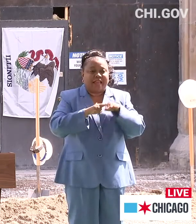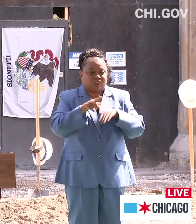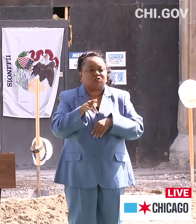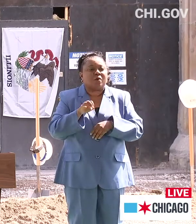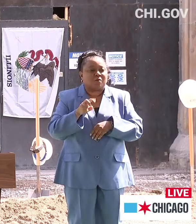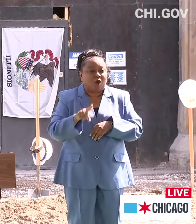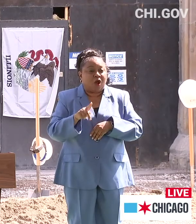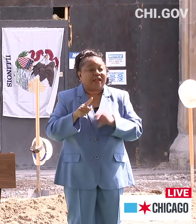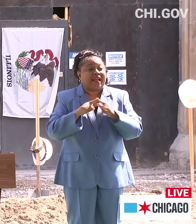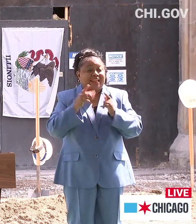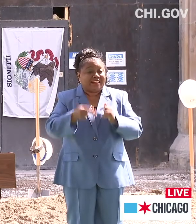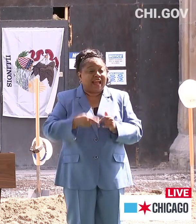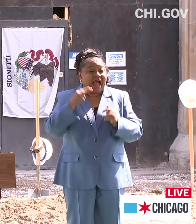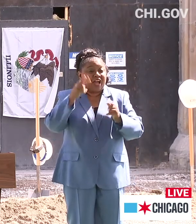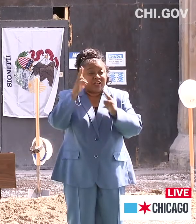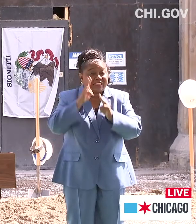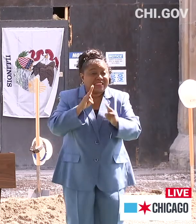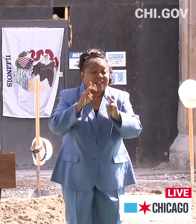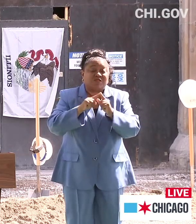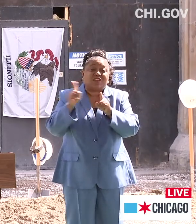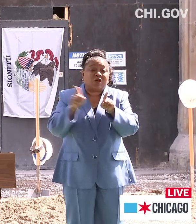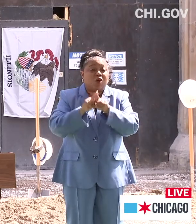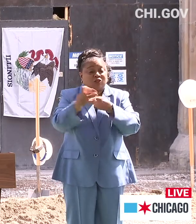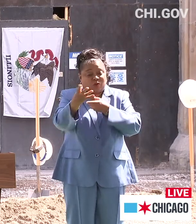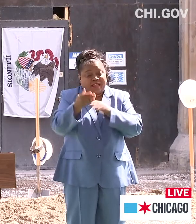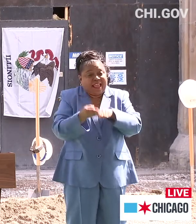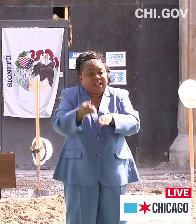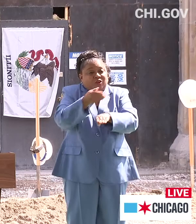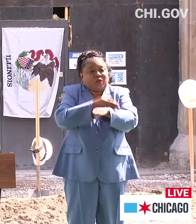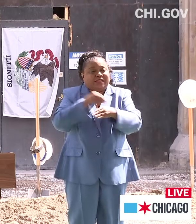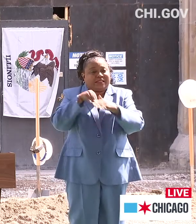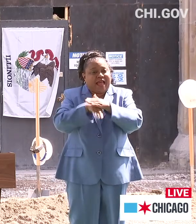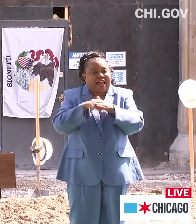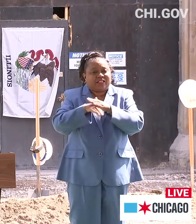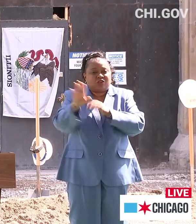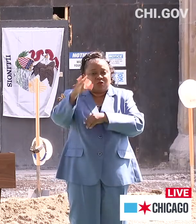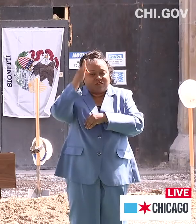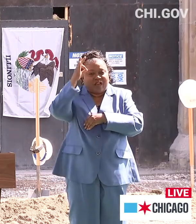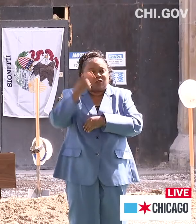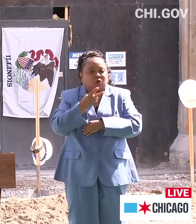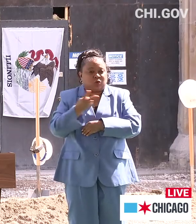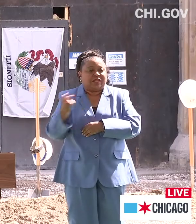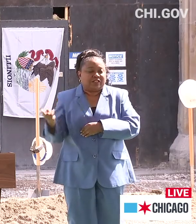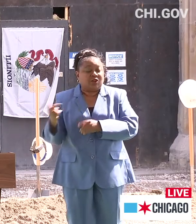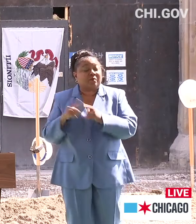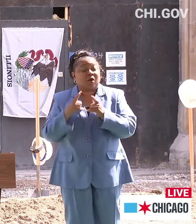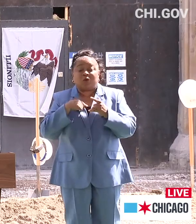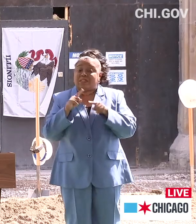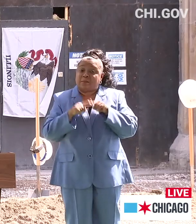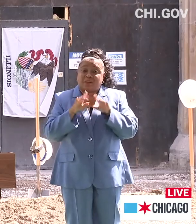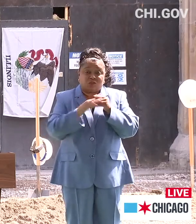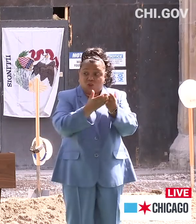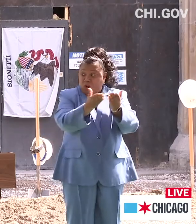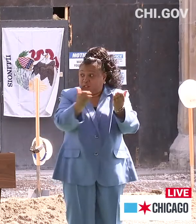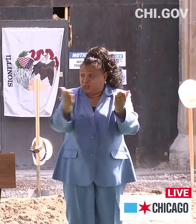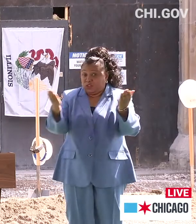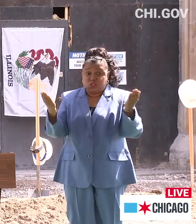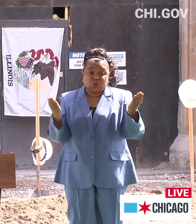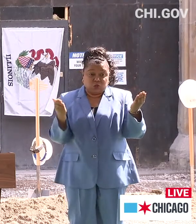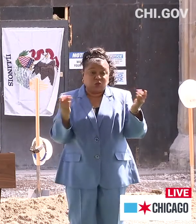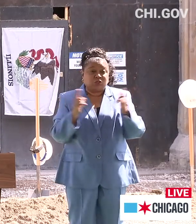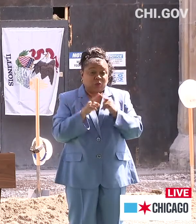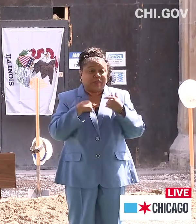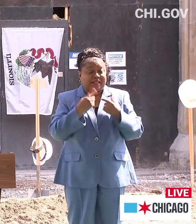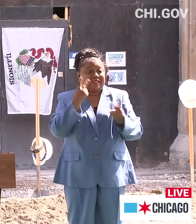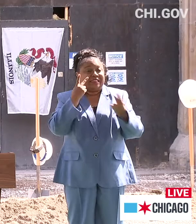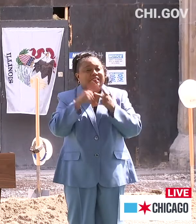park, an even higher distinction that will also increase access to federal resources. But we're depending on all of you so